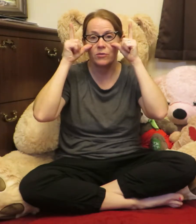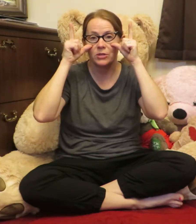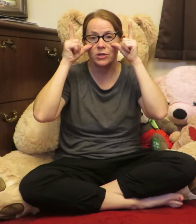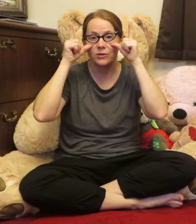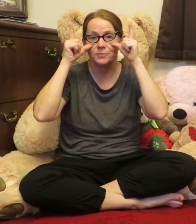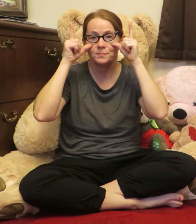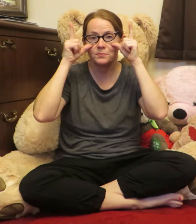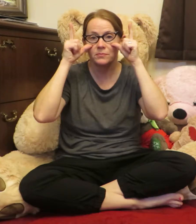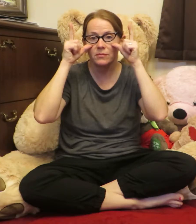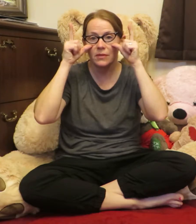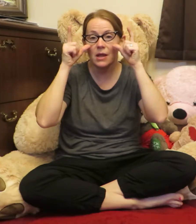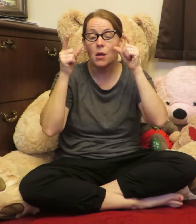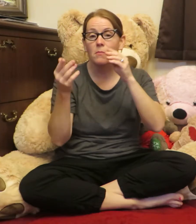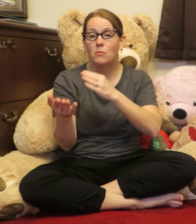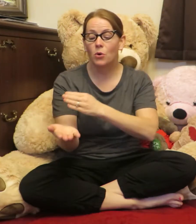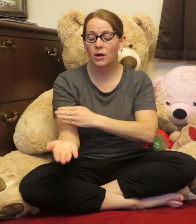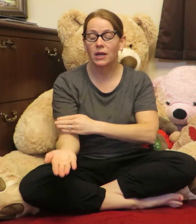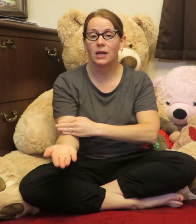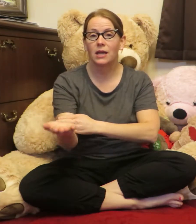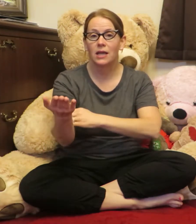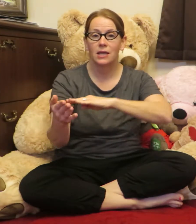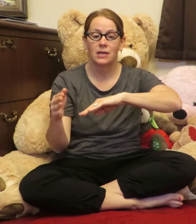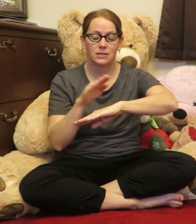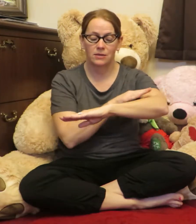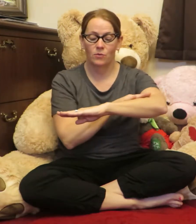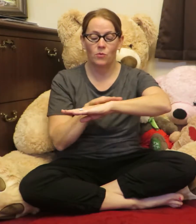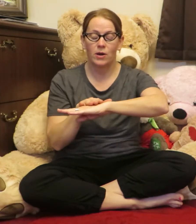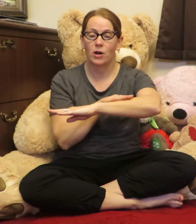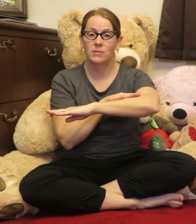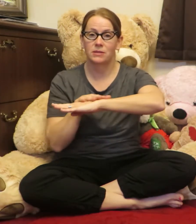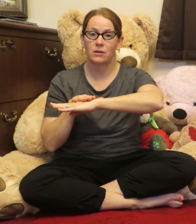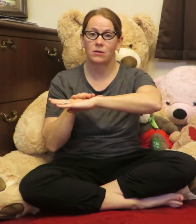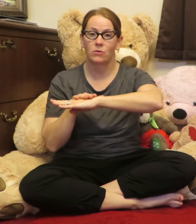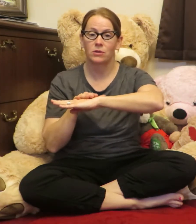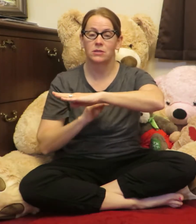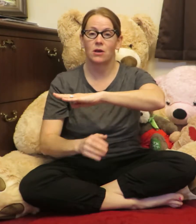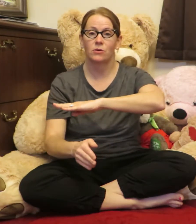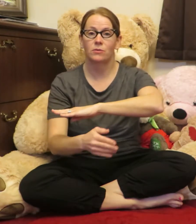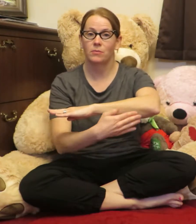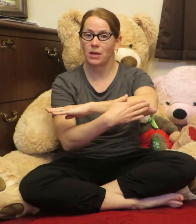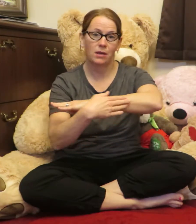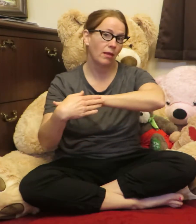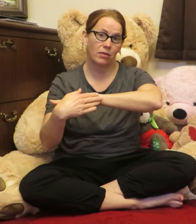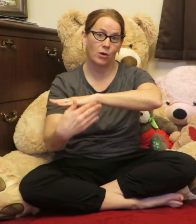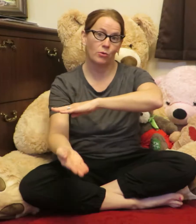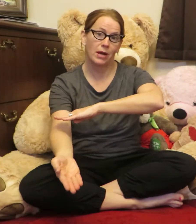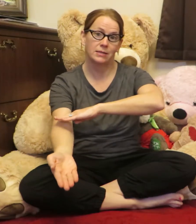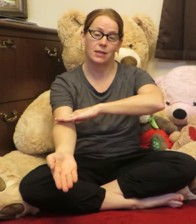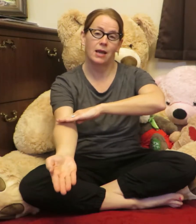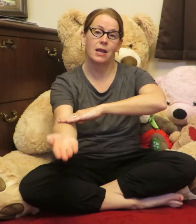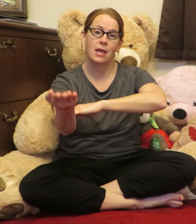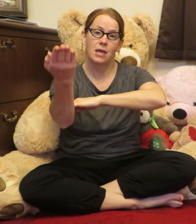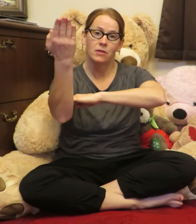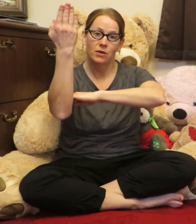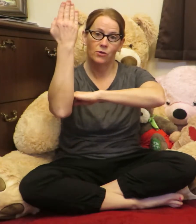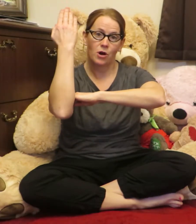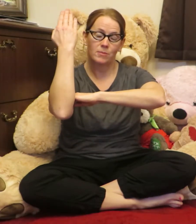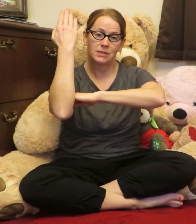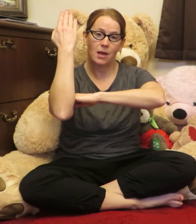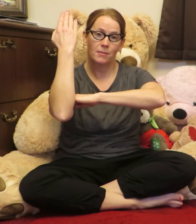each other. Morning is one arm is horizontal, making like the horizon line. The other arm is coming